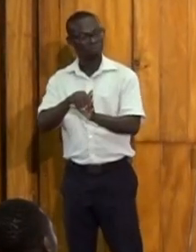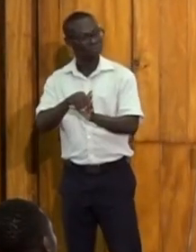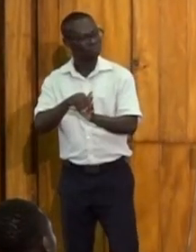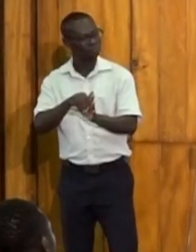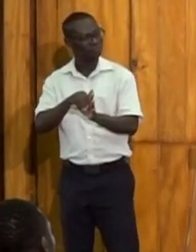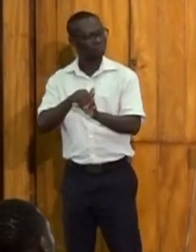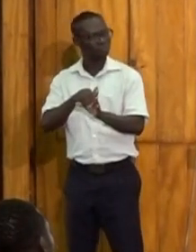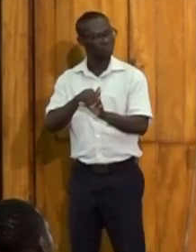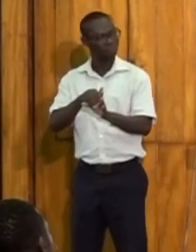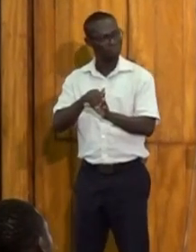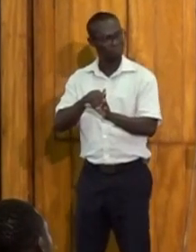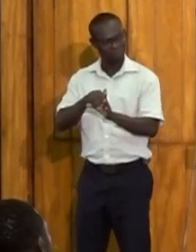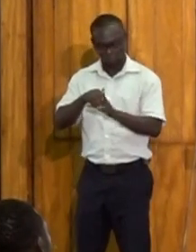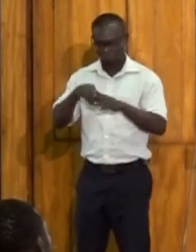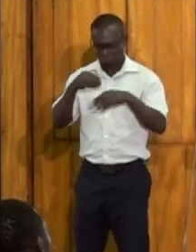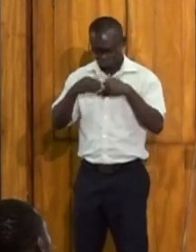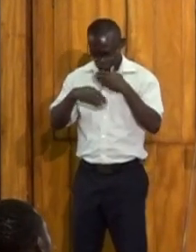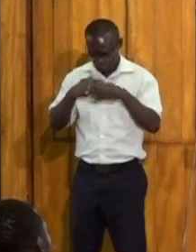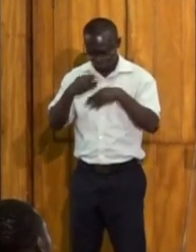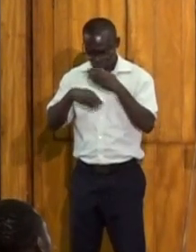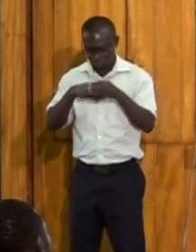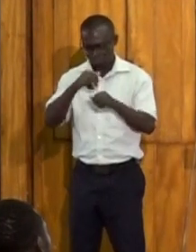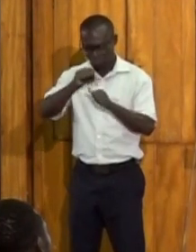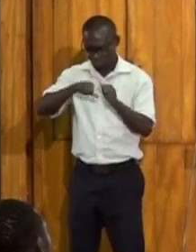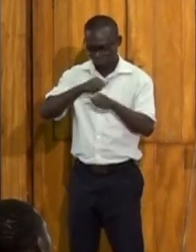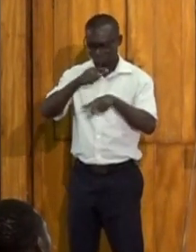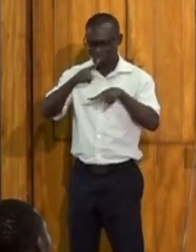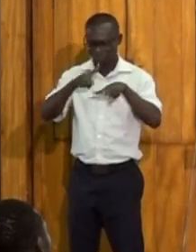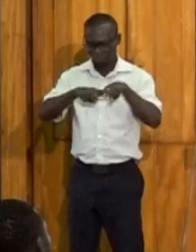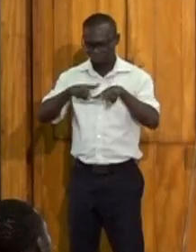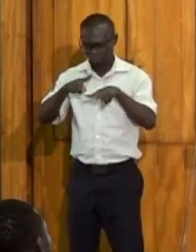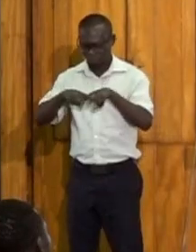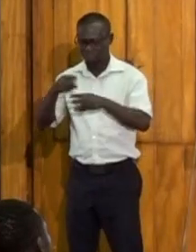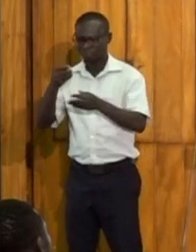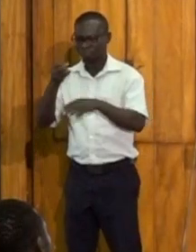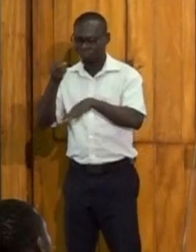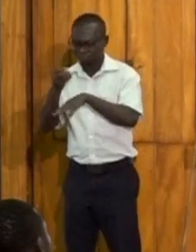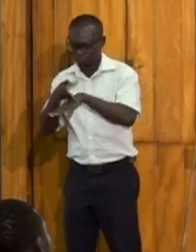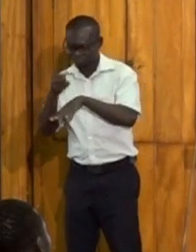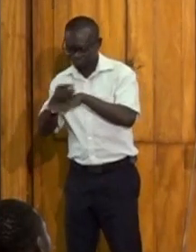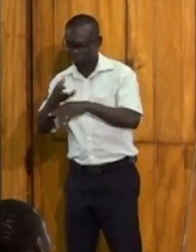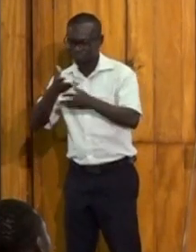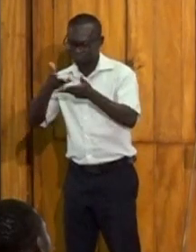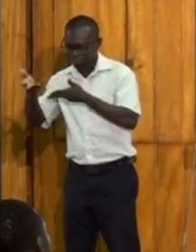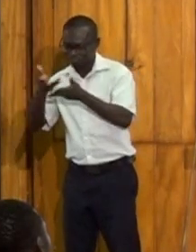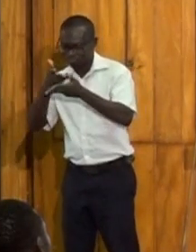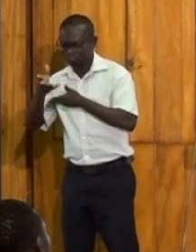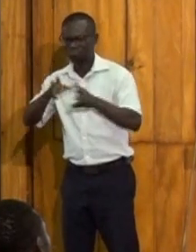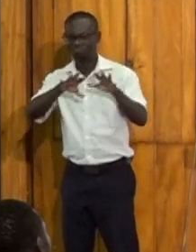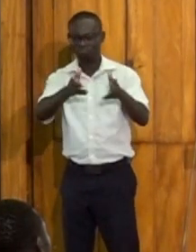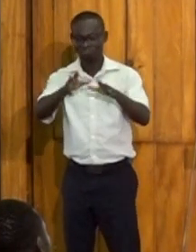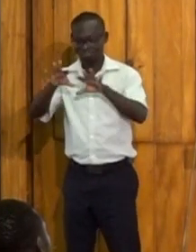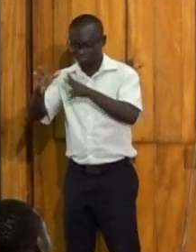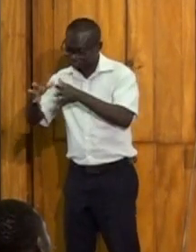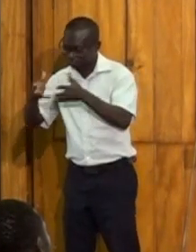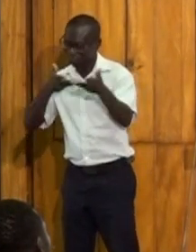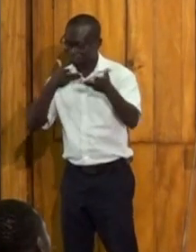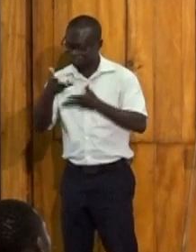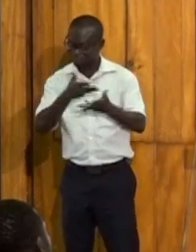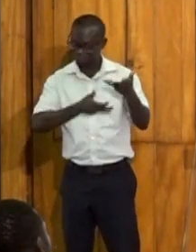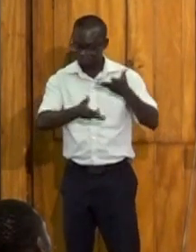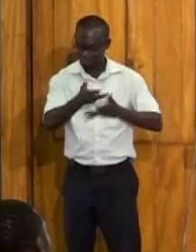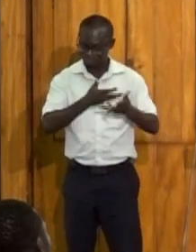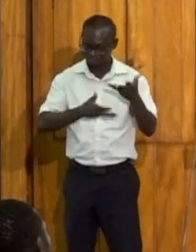while the investments were going on HIV, and a lot of the consultations and a lot of community interactions started and